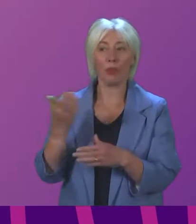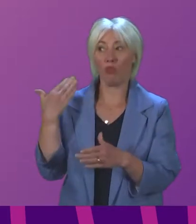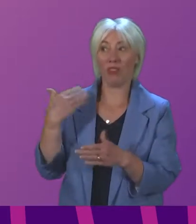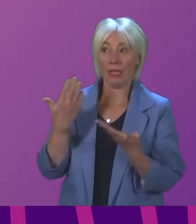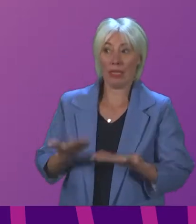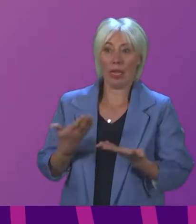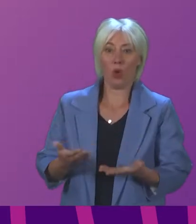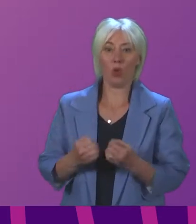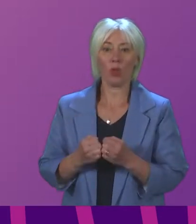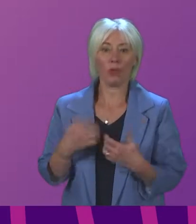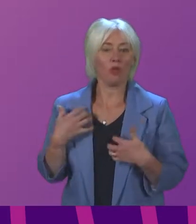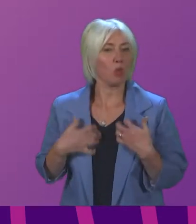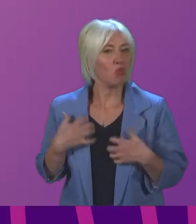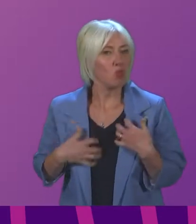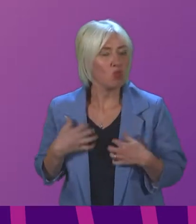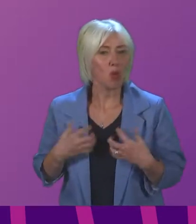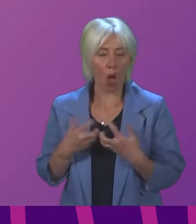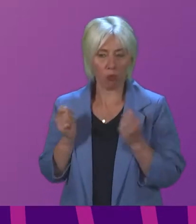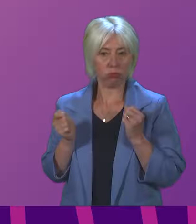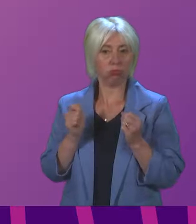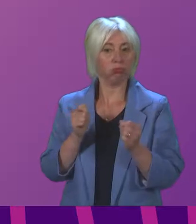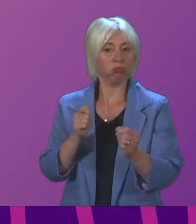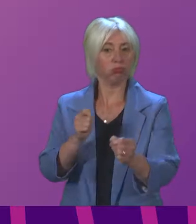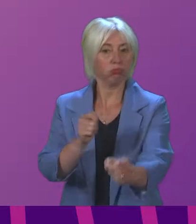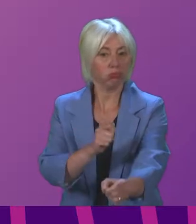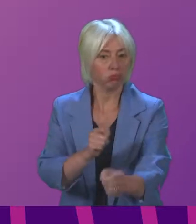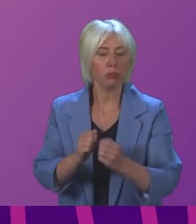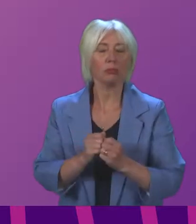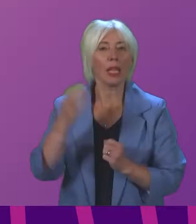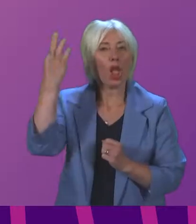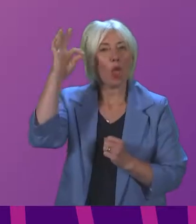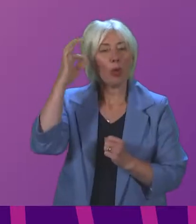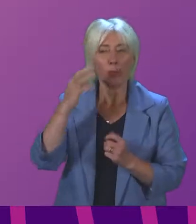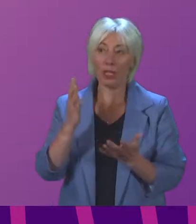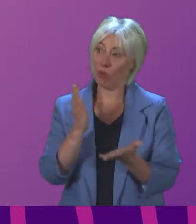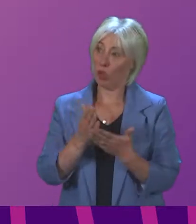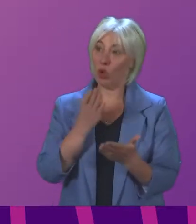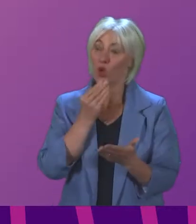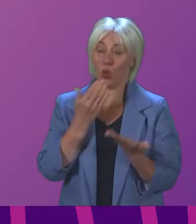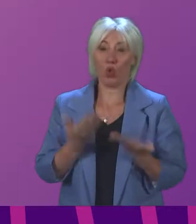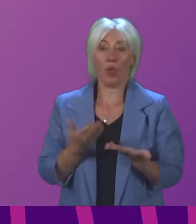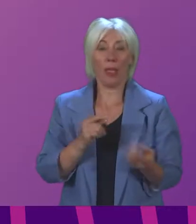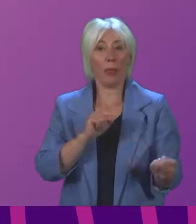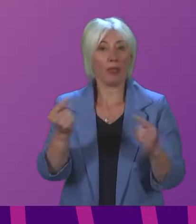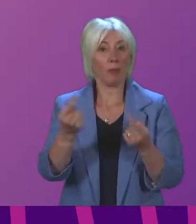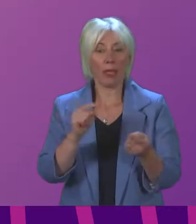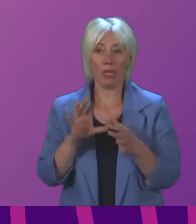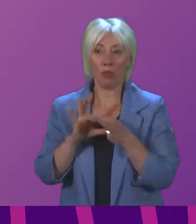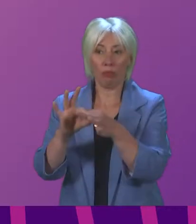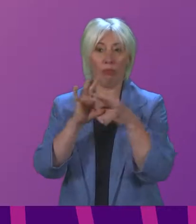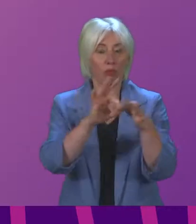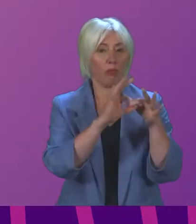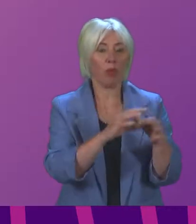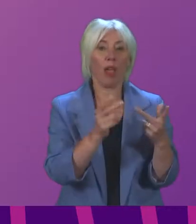it has been interesting to see how things have changed. And the committee was keen to use today's debate to strengthen the links with other committees